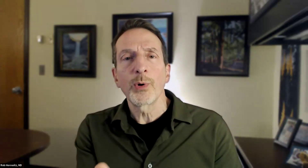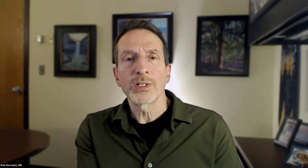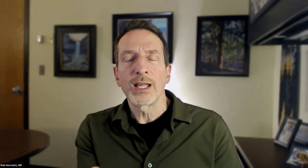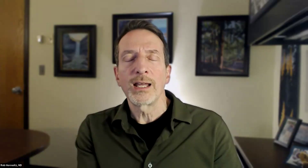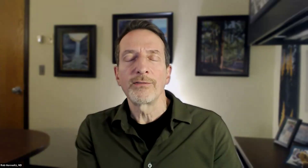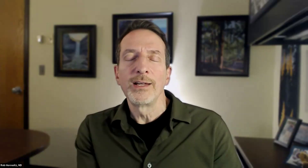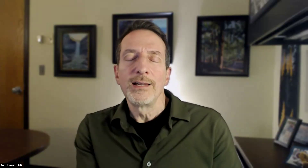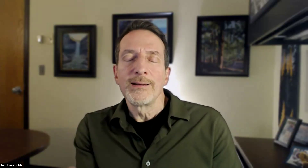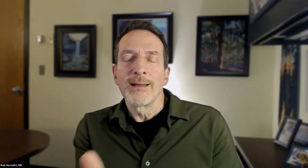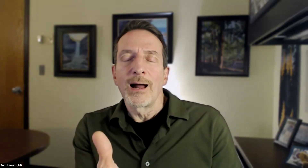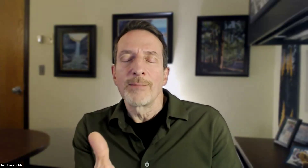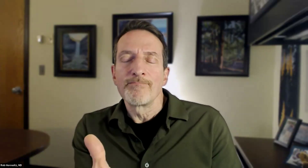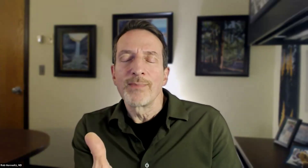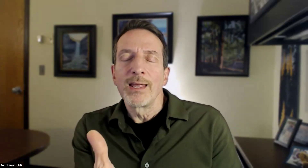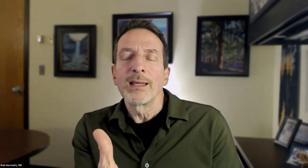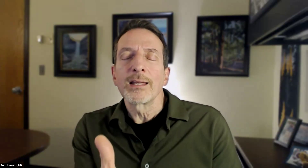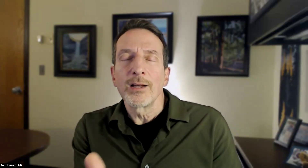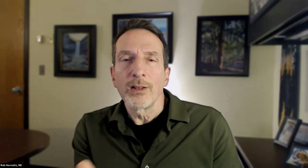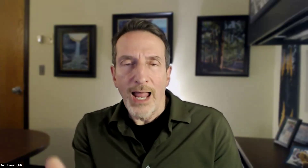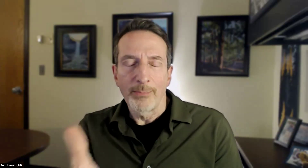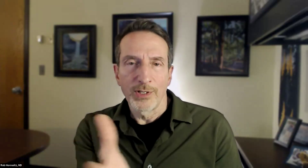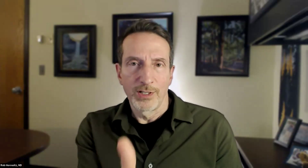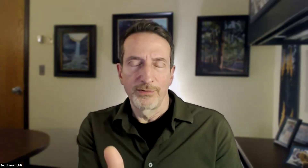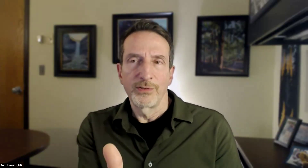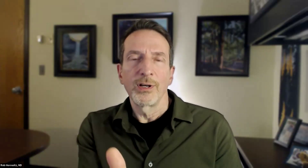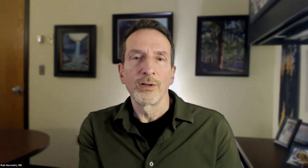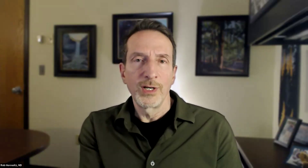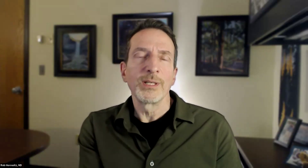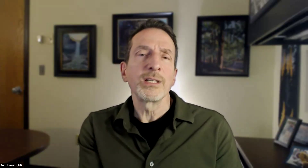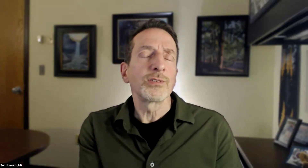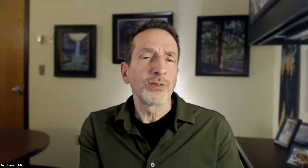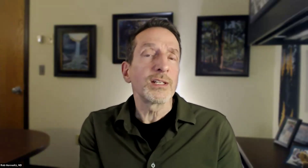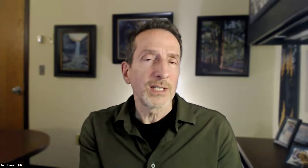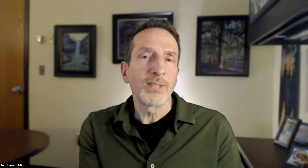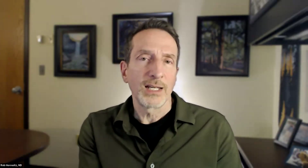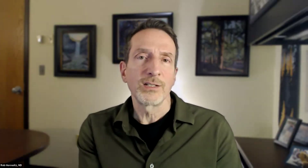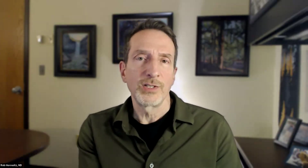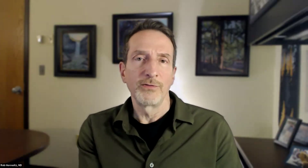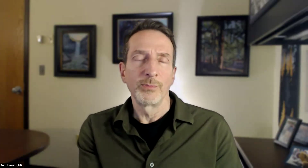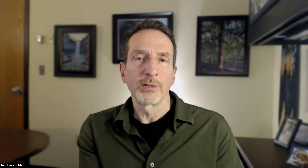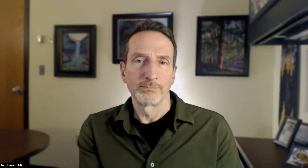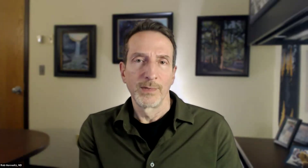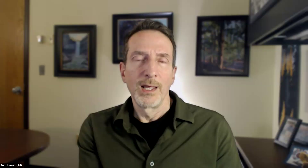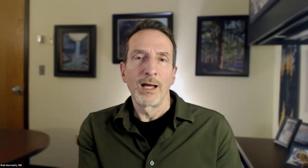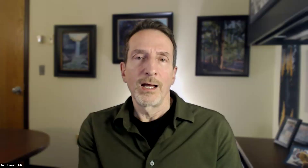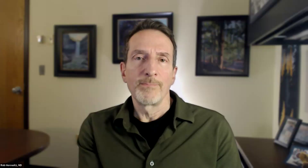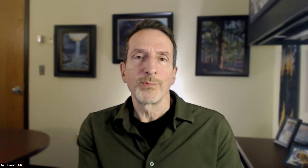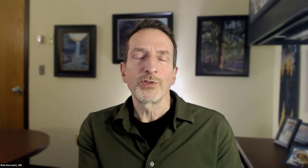really important to have um, collaborative agreement here to the extent that's